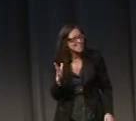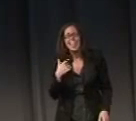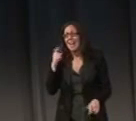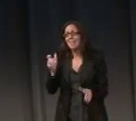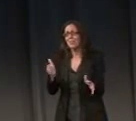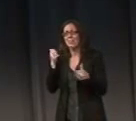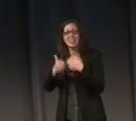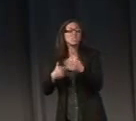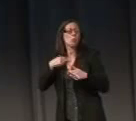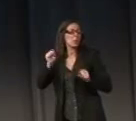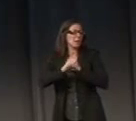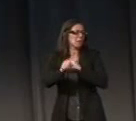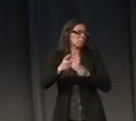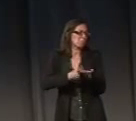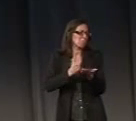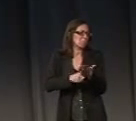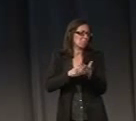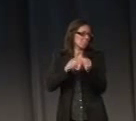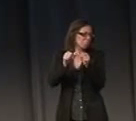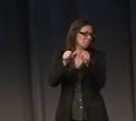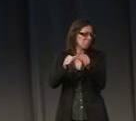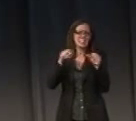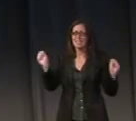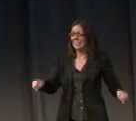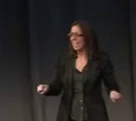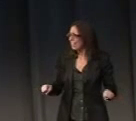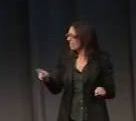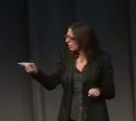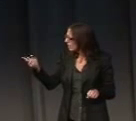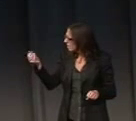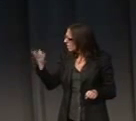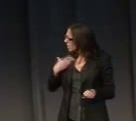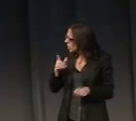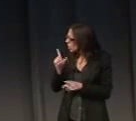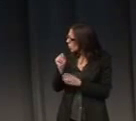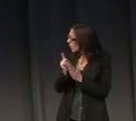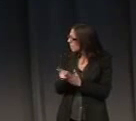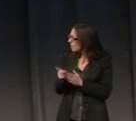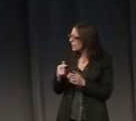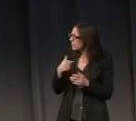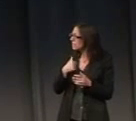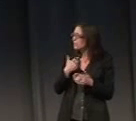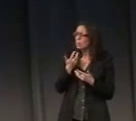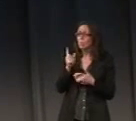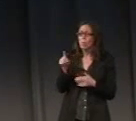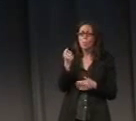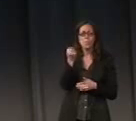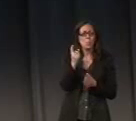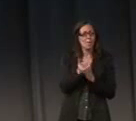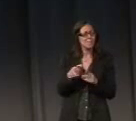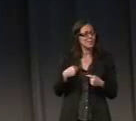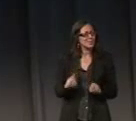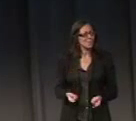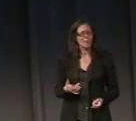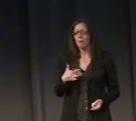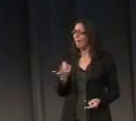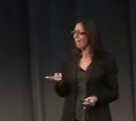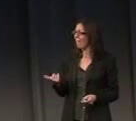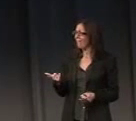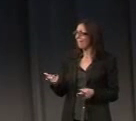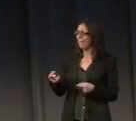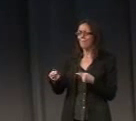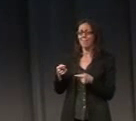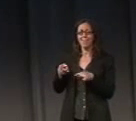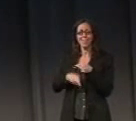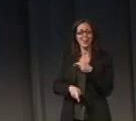we can go on forever, can't we? She told me I had 20, and I've only been talking for 12, so. All right, so look through the red filter, no